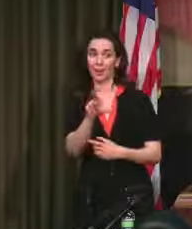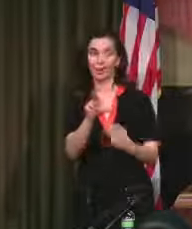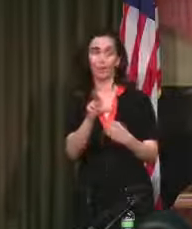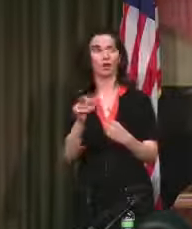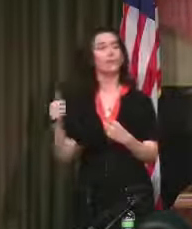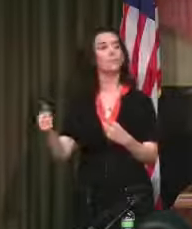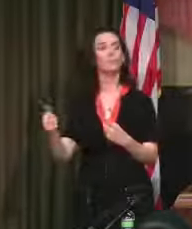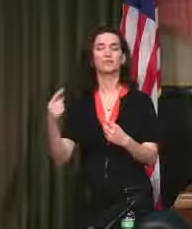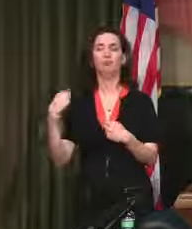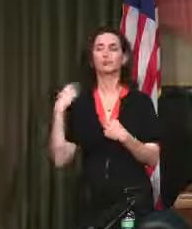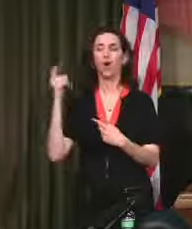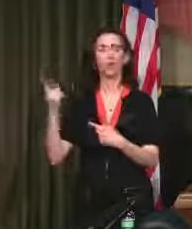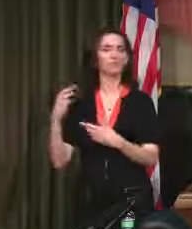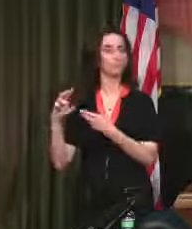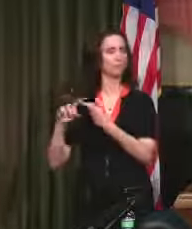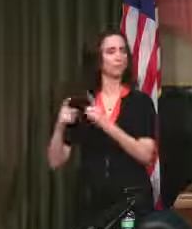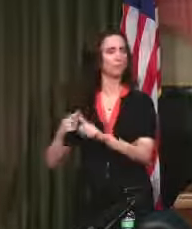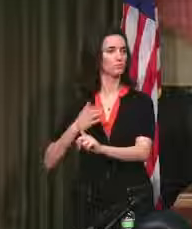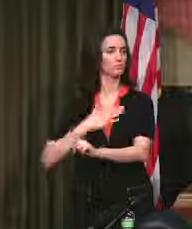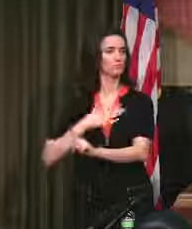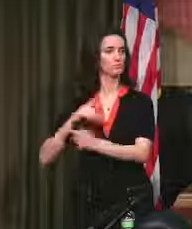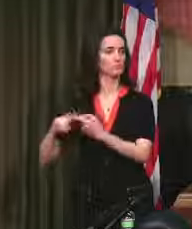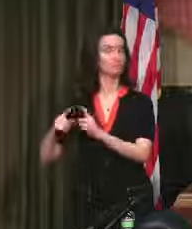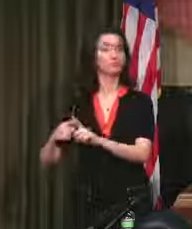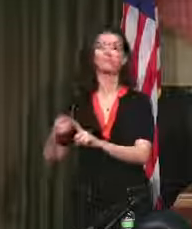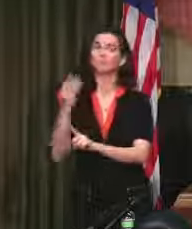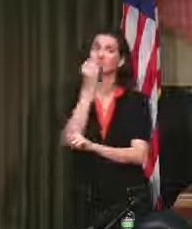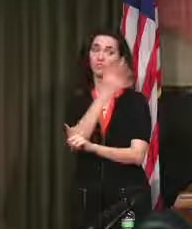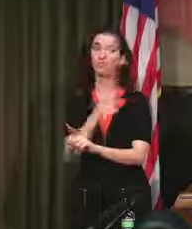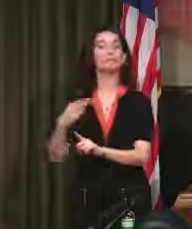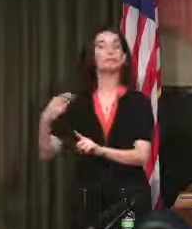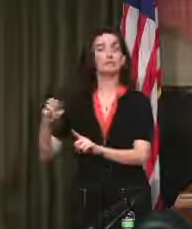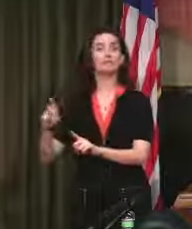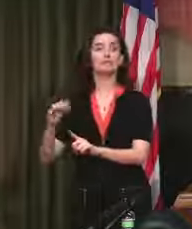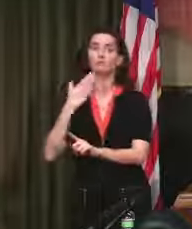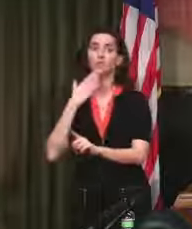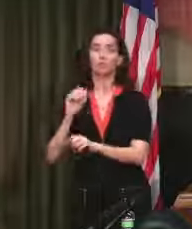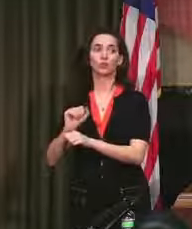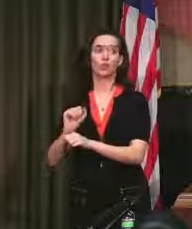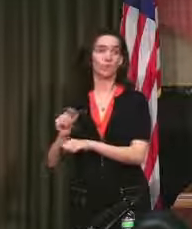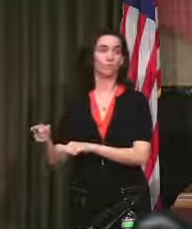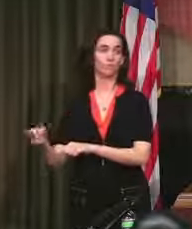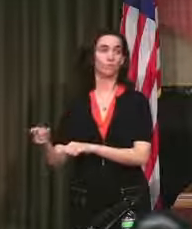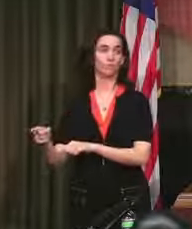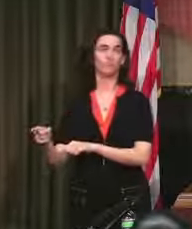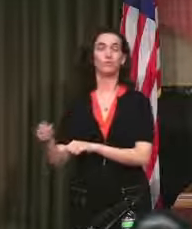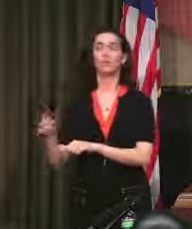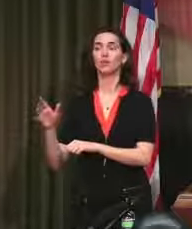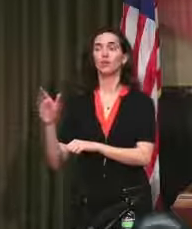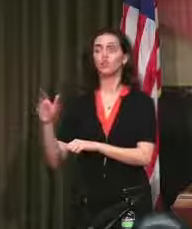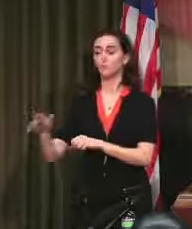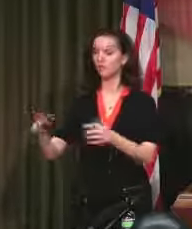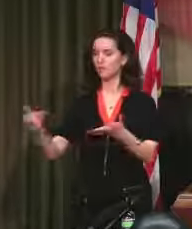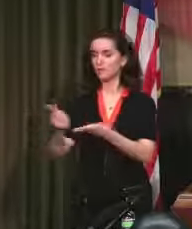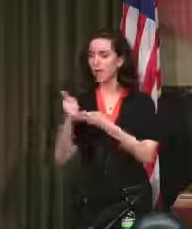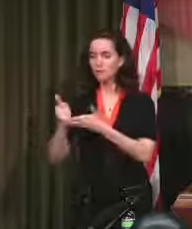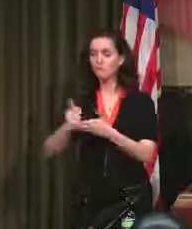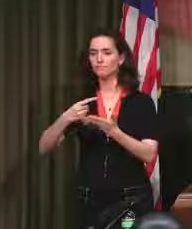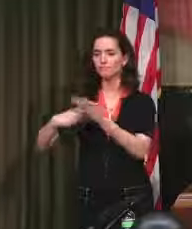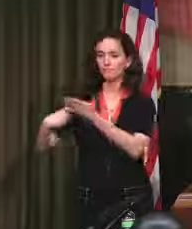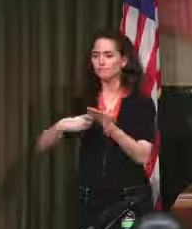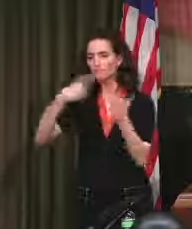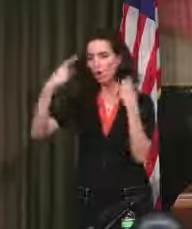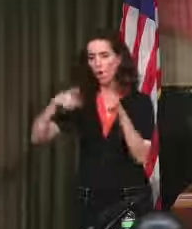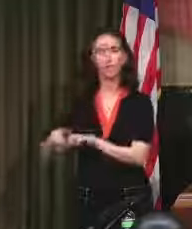has always been a friend of mine, I will tell you that he did a good job in reaching that compromise and making sure that we